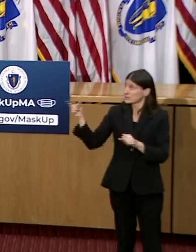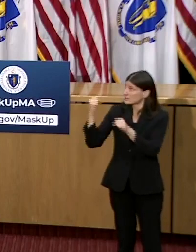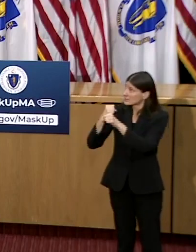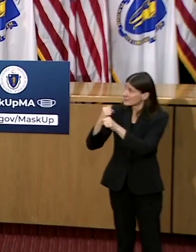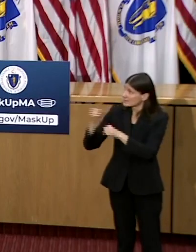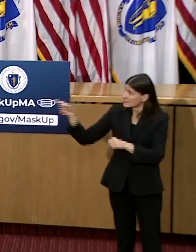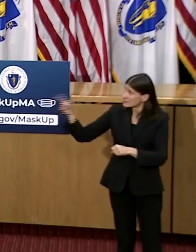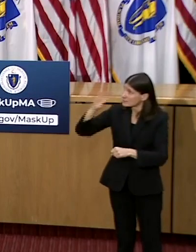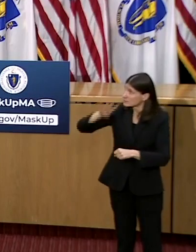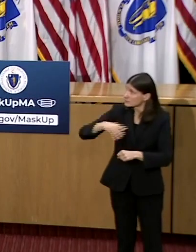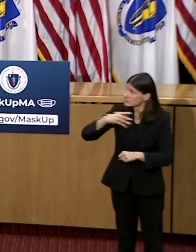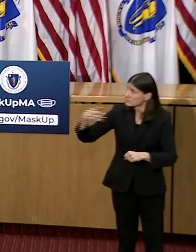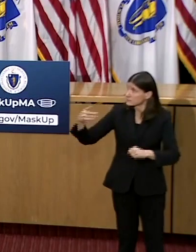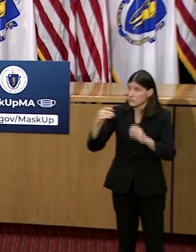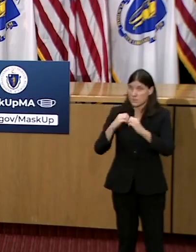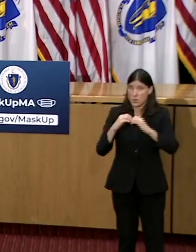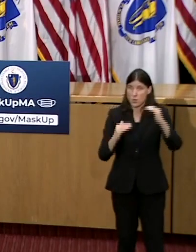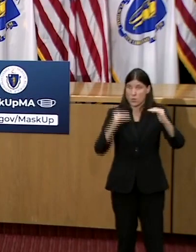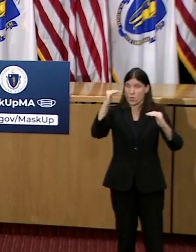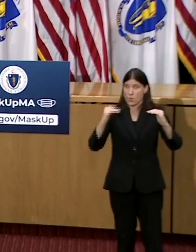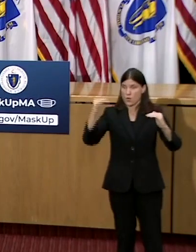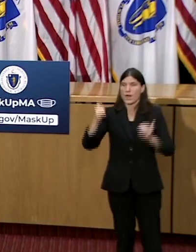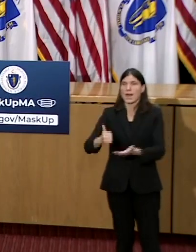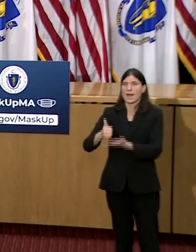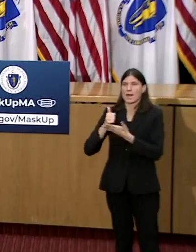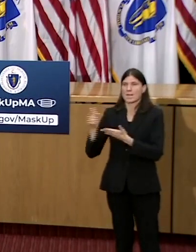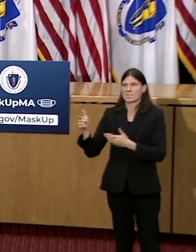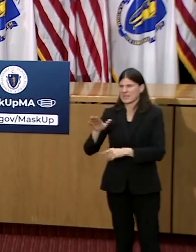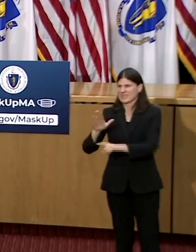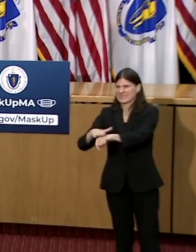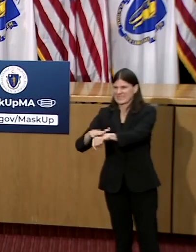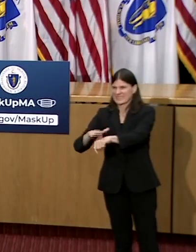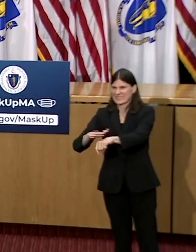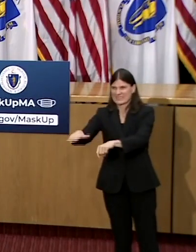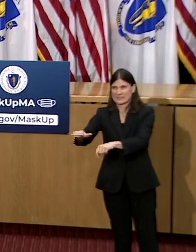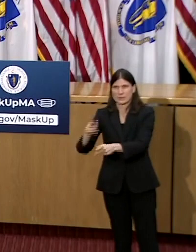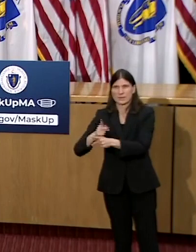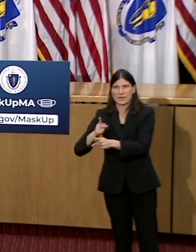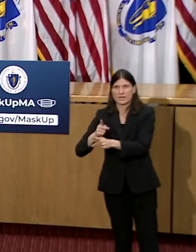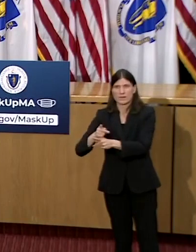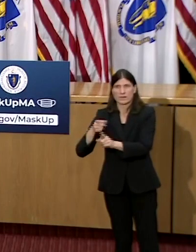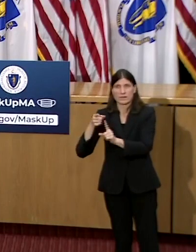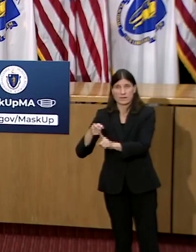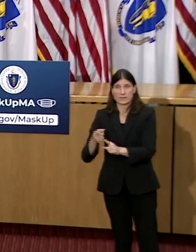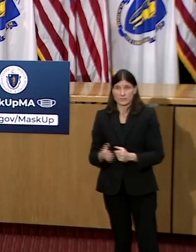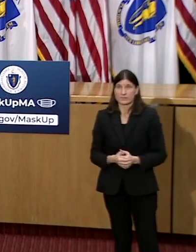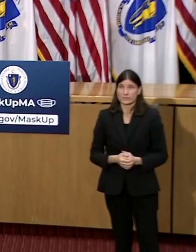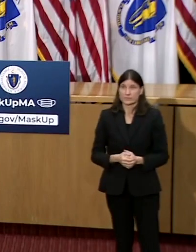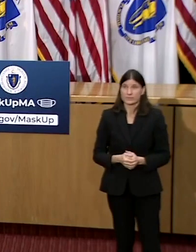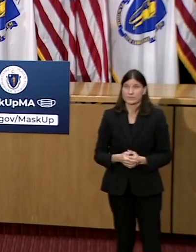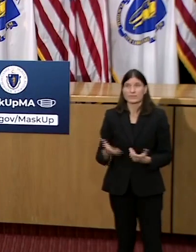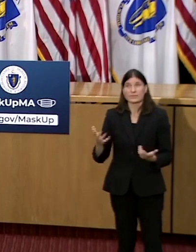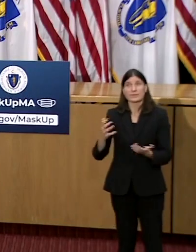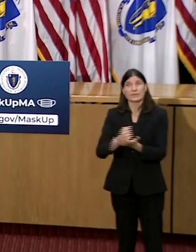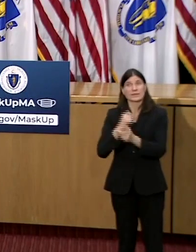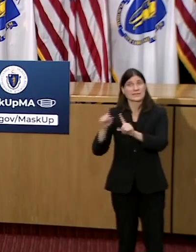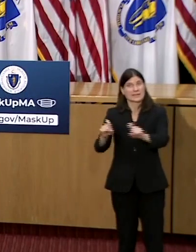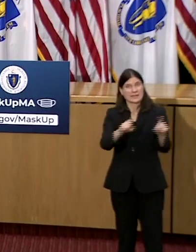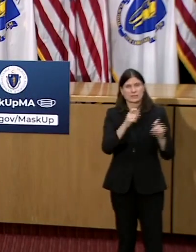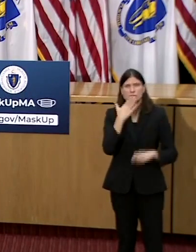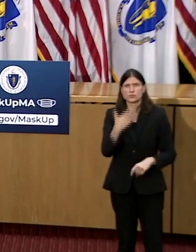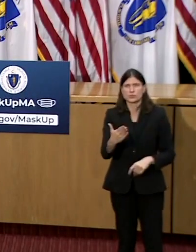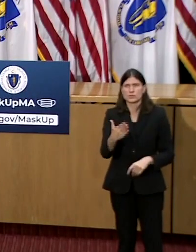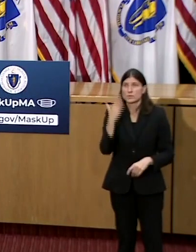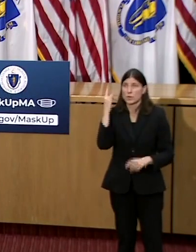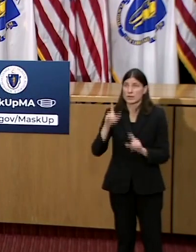land red. Governor, But I don't want people not testing. I want people to test. I want people to feel incentivized to test. I want people to